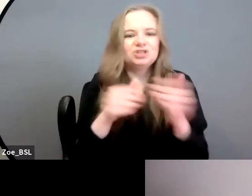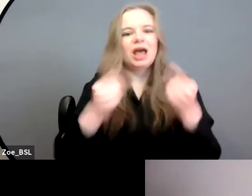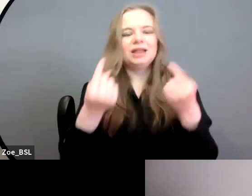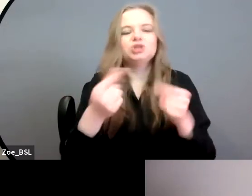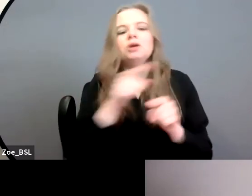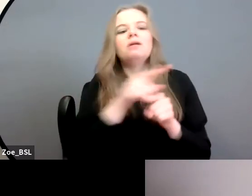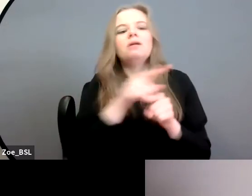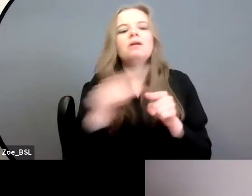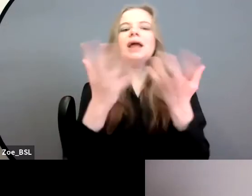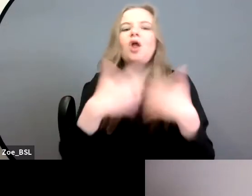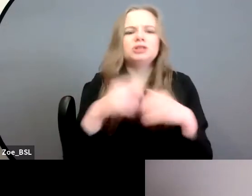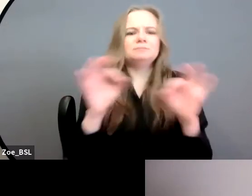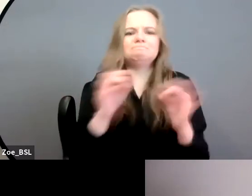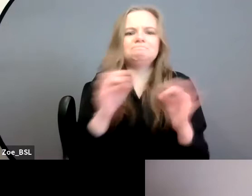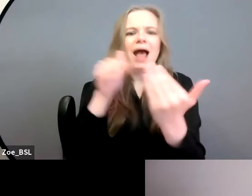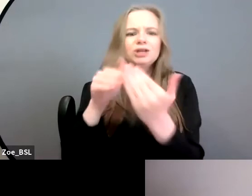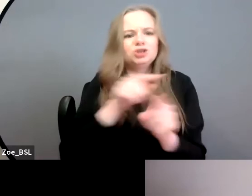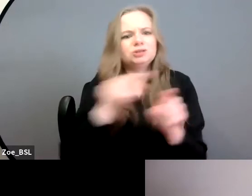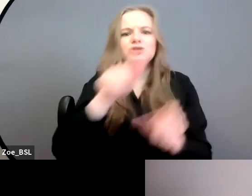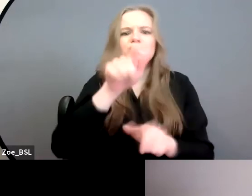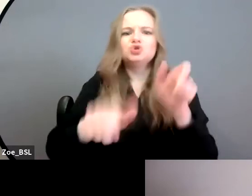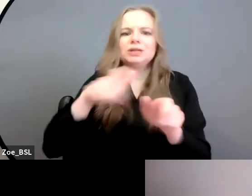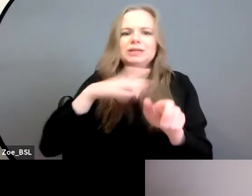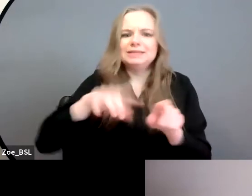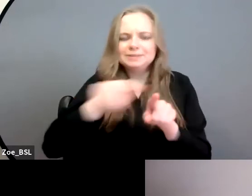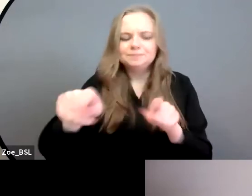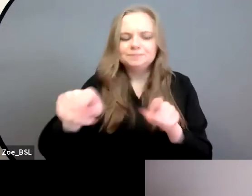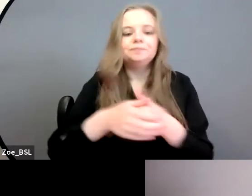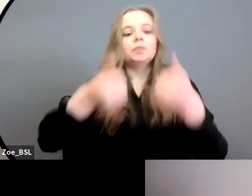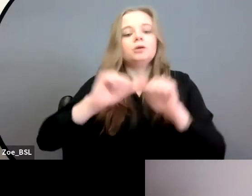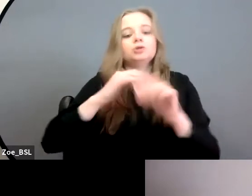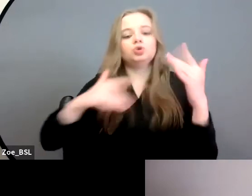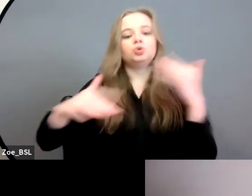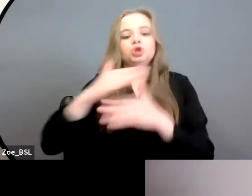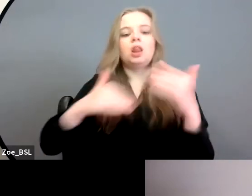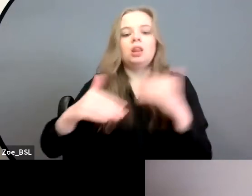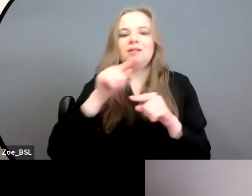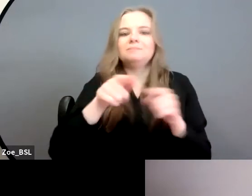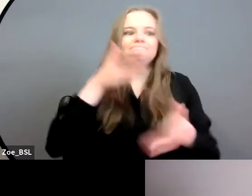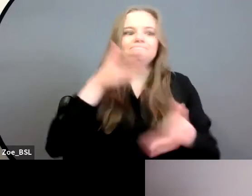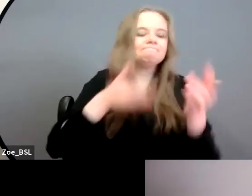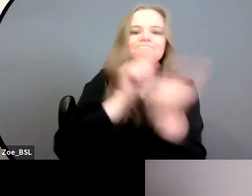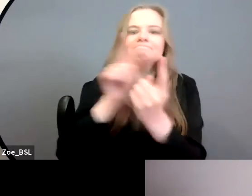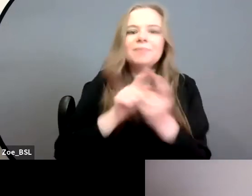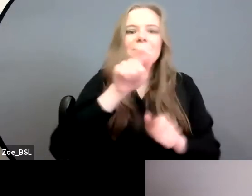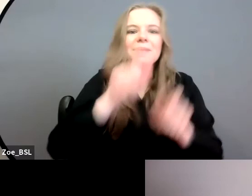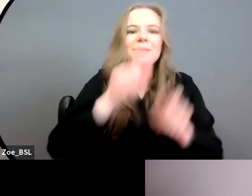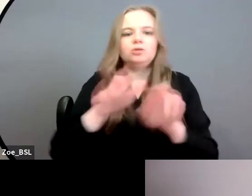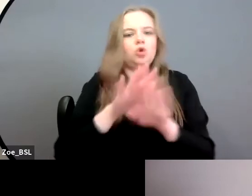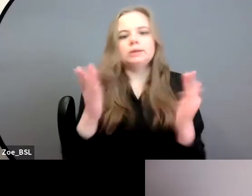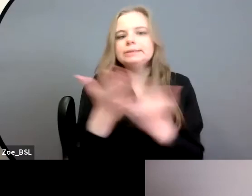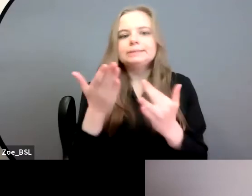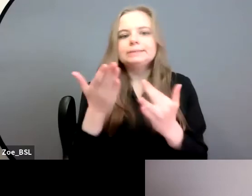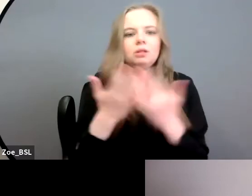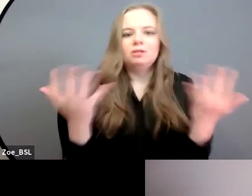students. Social activities came through quite strongly as being something that is often inaccessible, really limiting some of opportunities